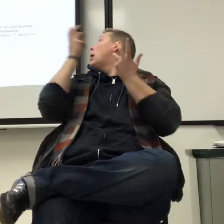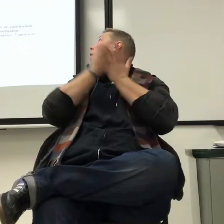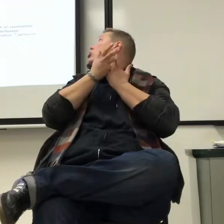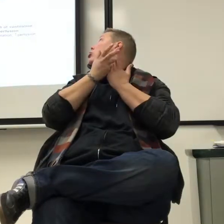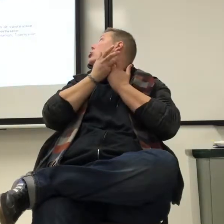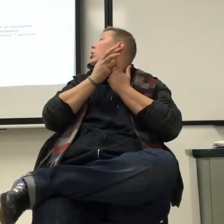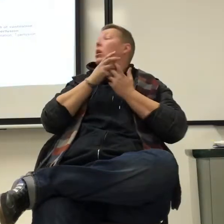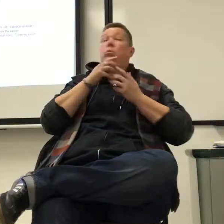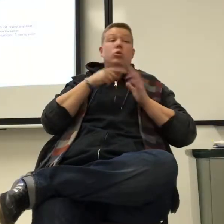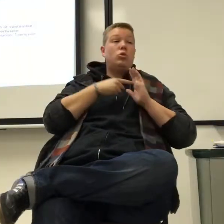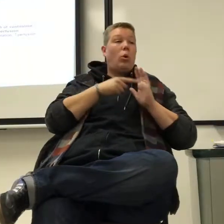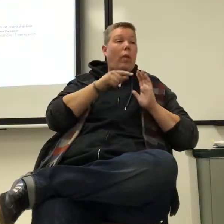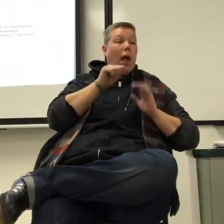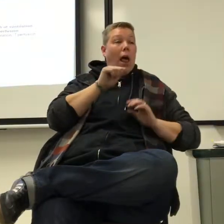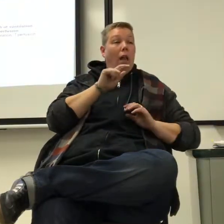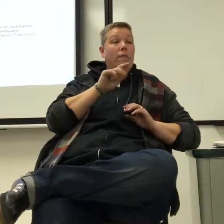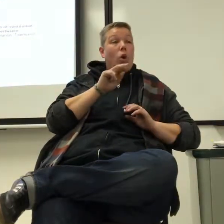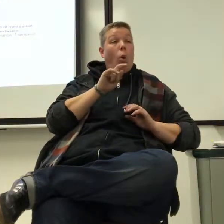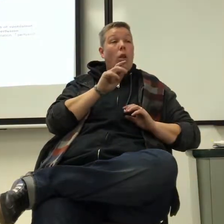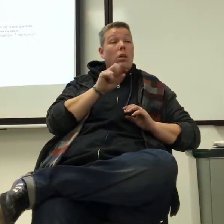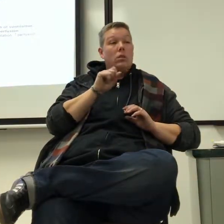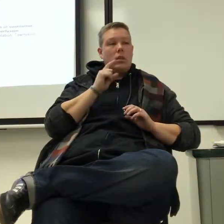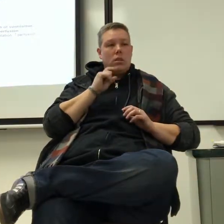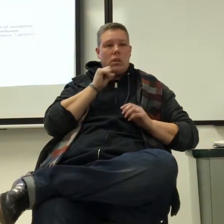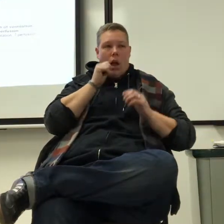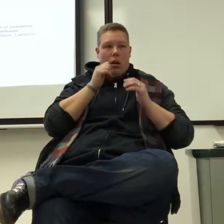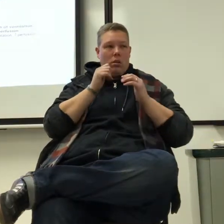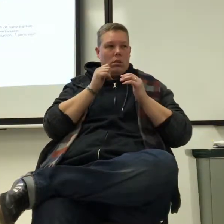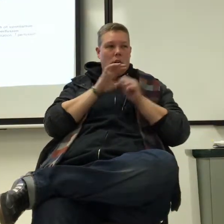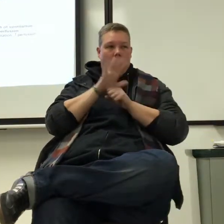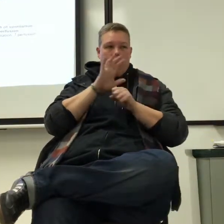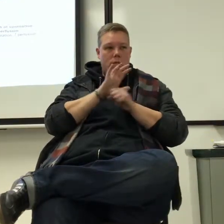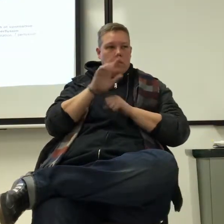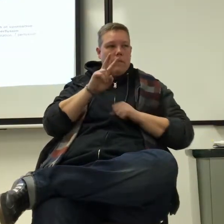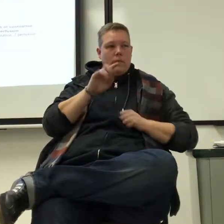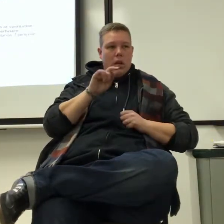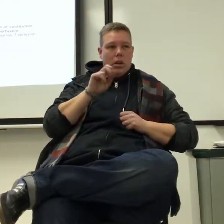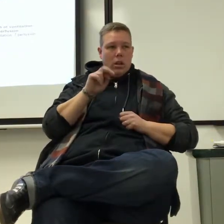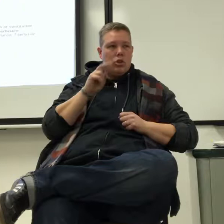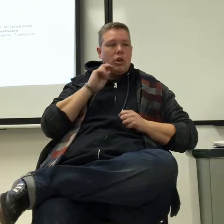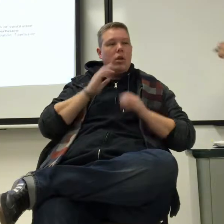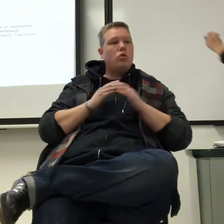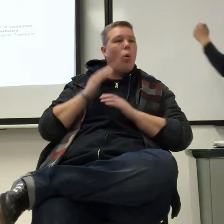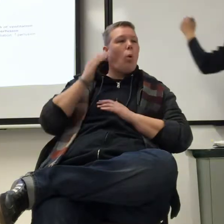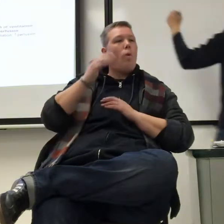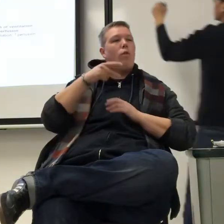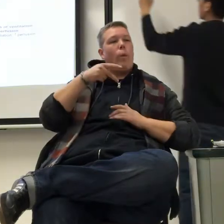the alveolus is underventilated and overperfused. That's a mismatch.